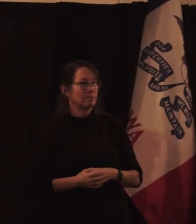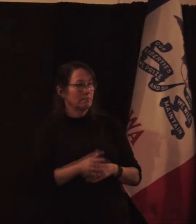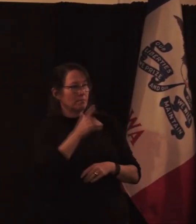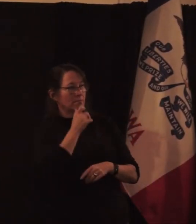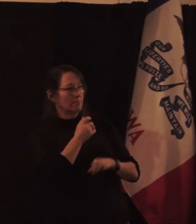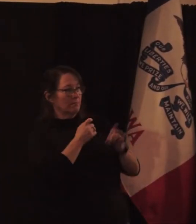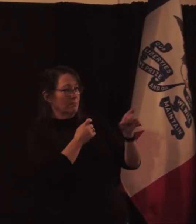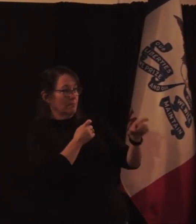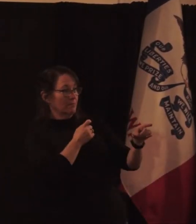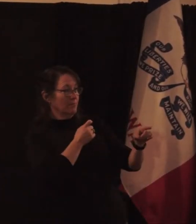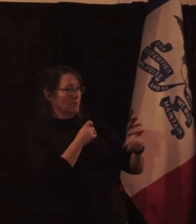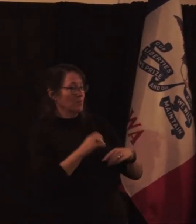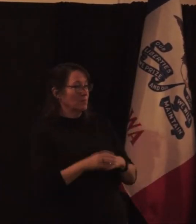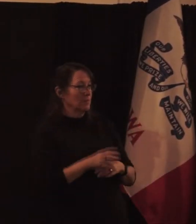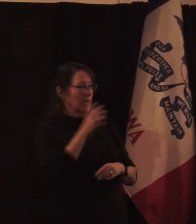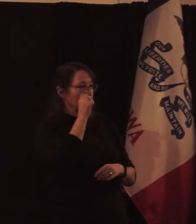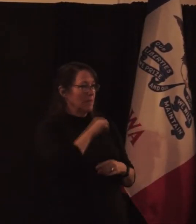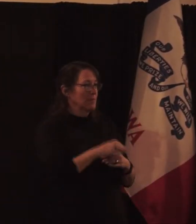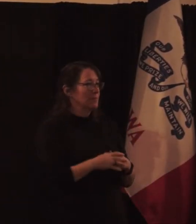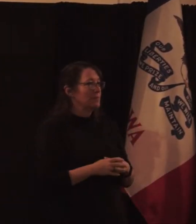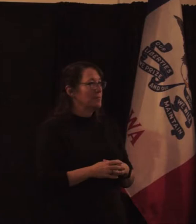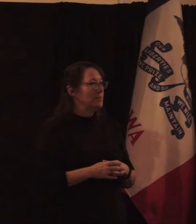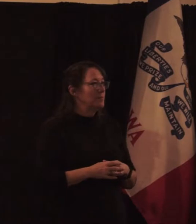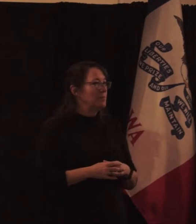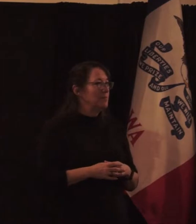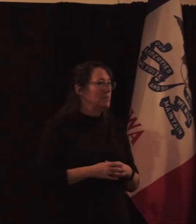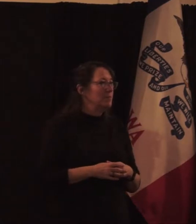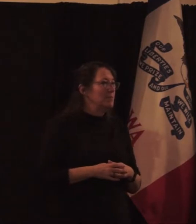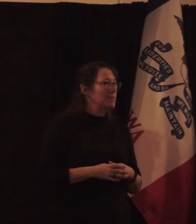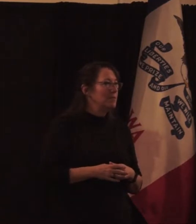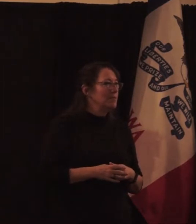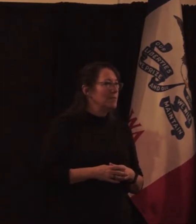Who else did I might have missed, didn't see, and say hi to?